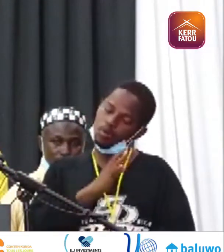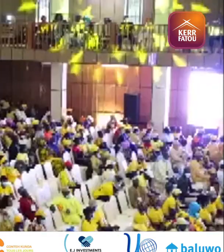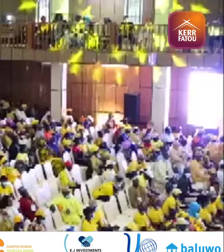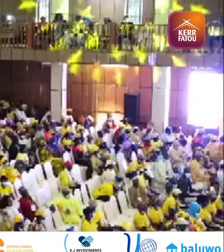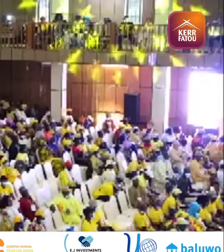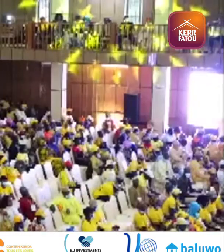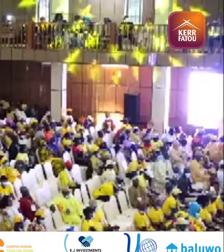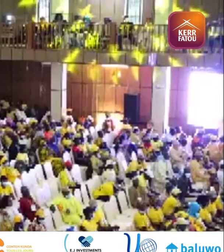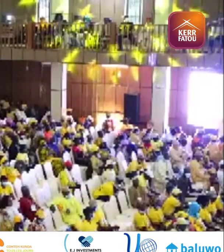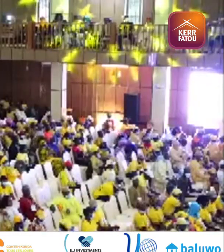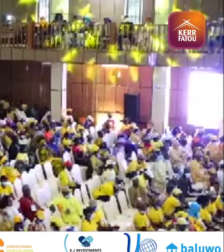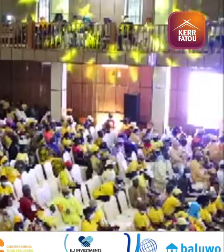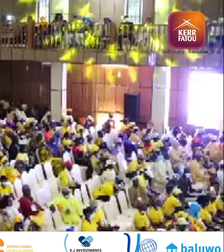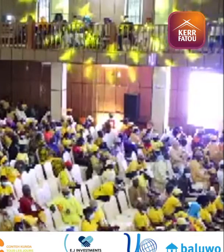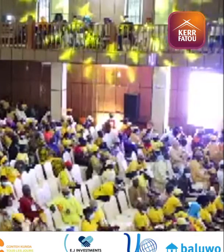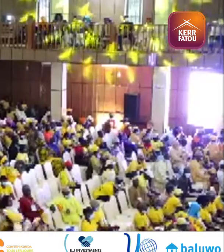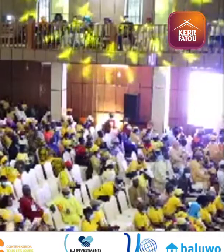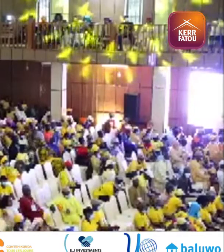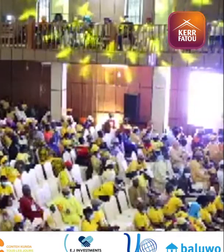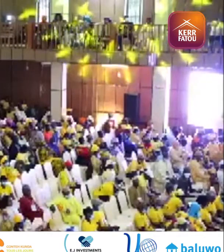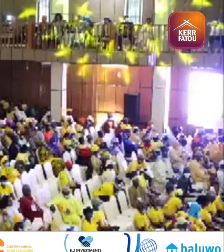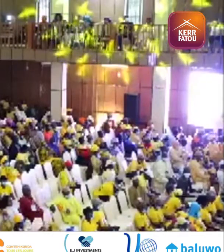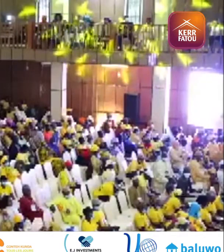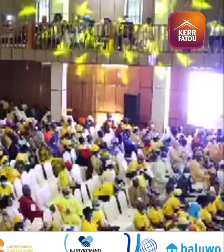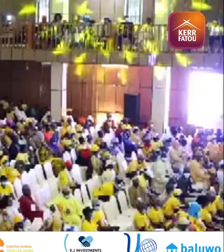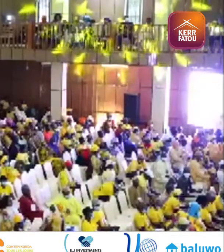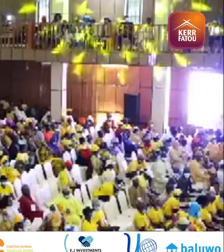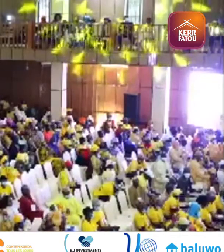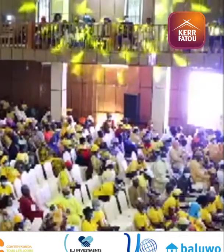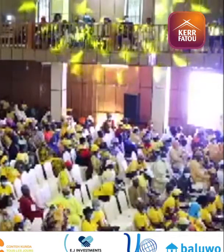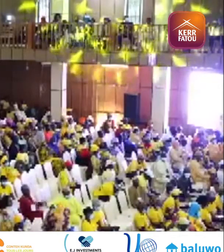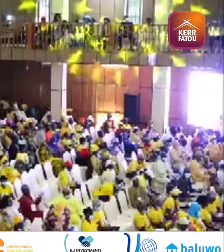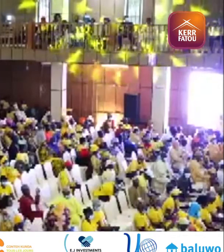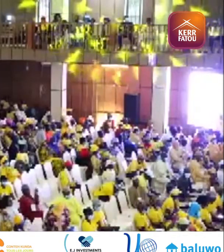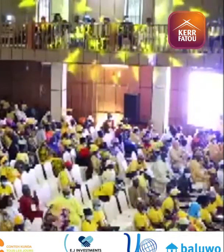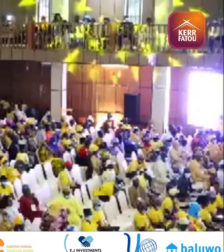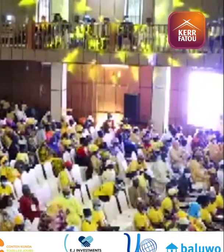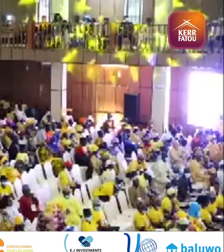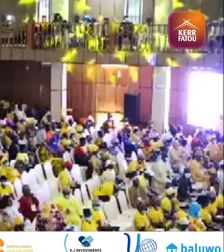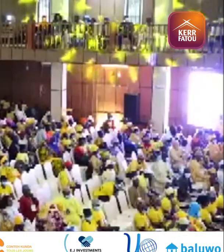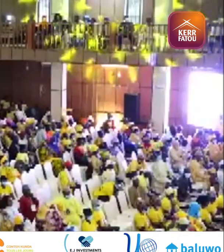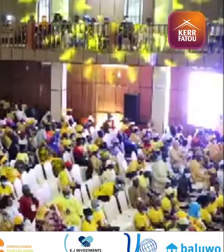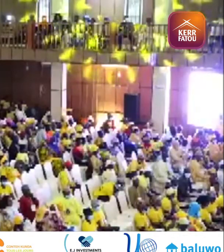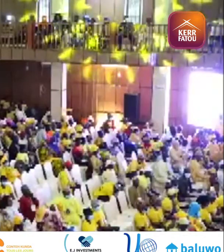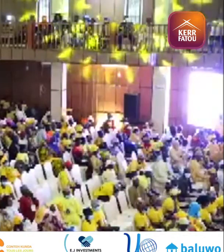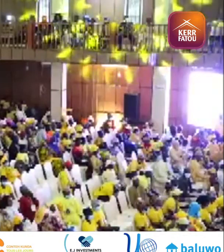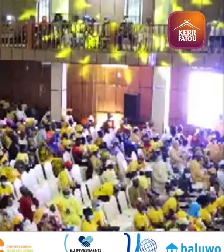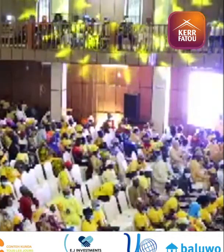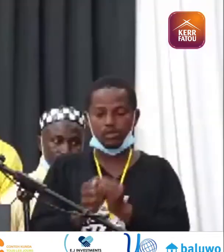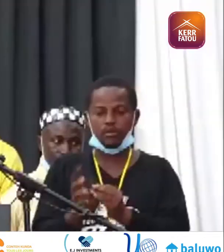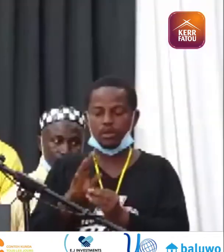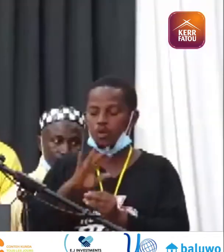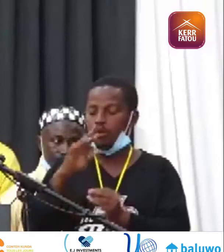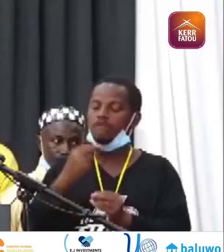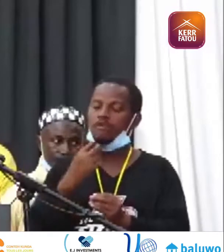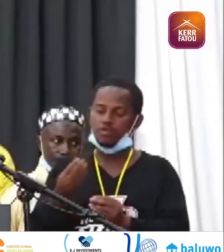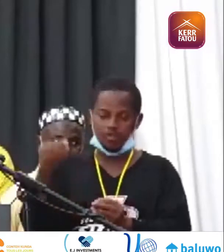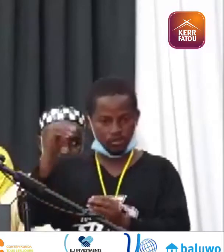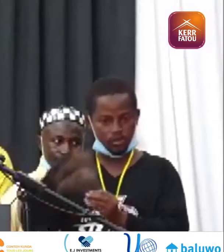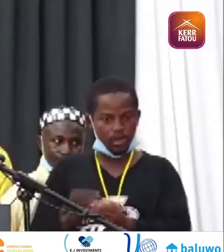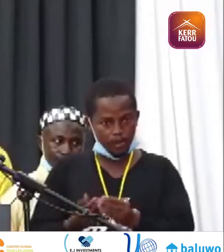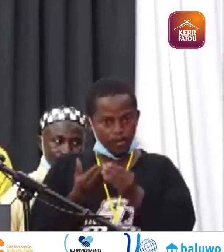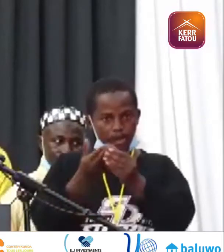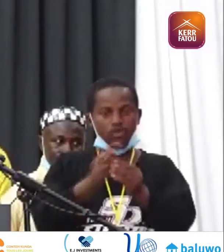ensure that the new revised constitution that reflects these values is passed through the